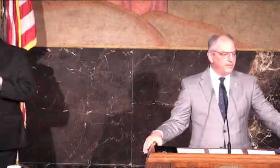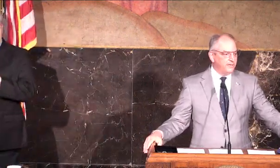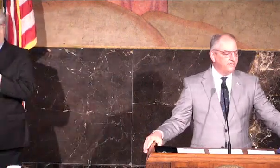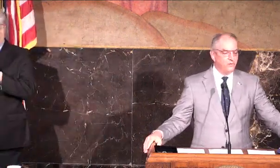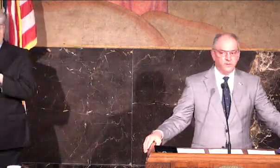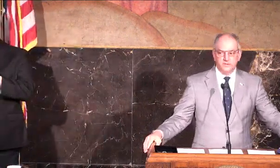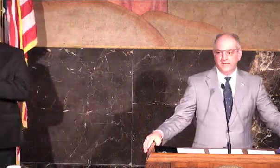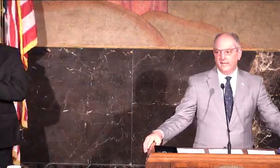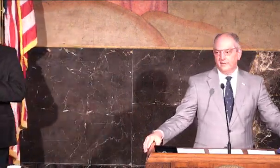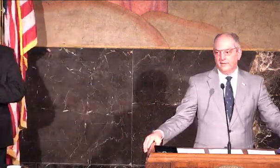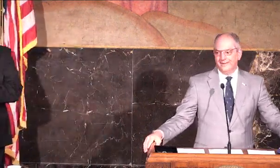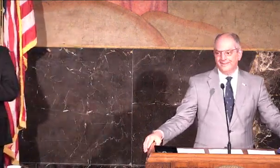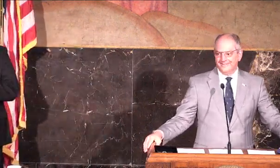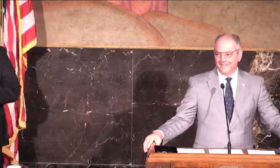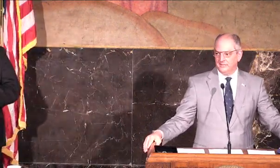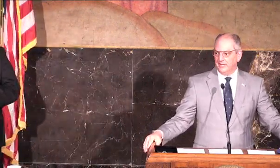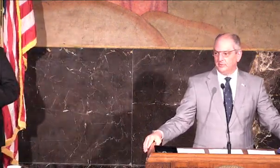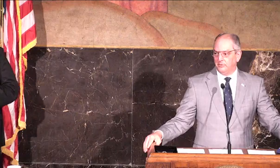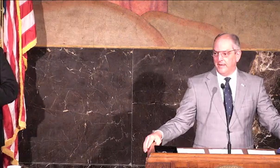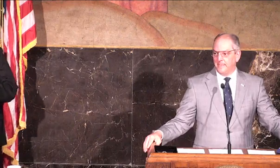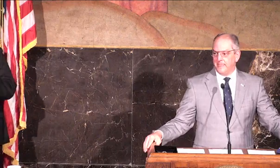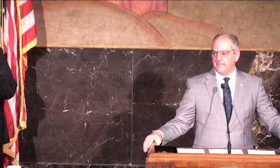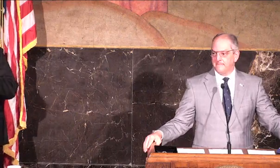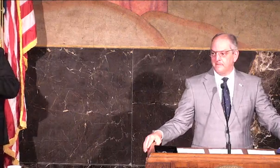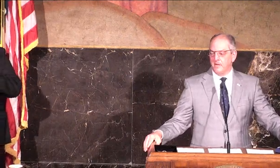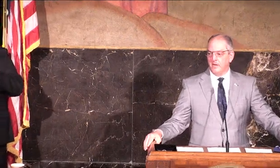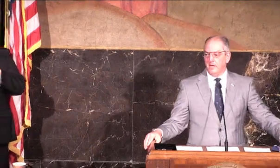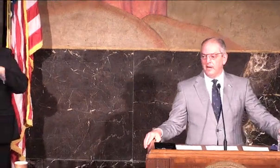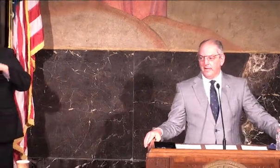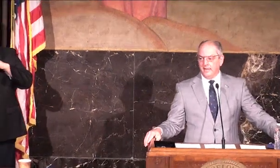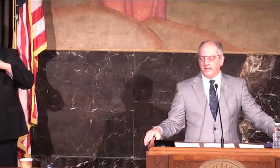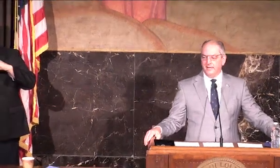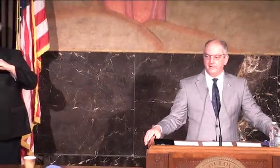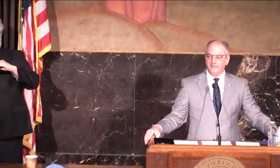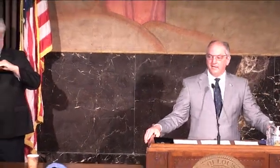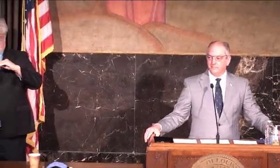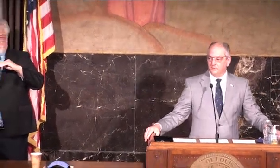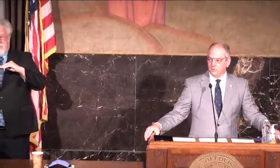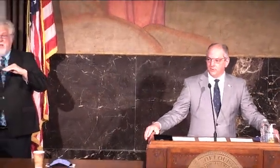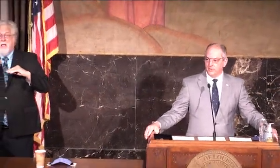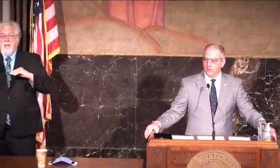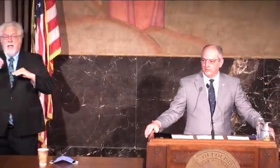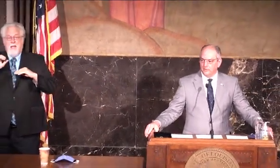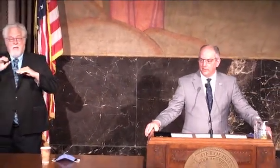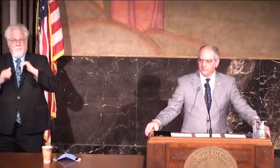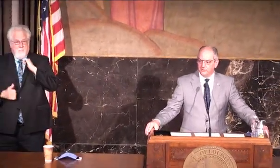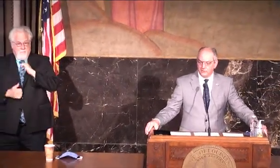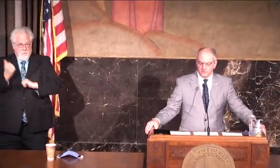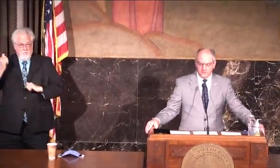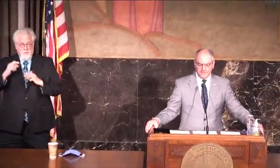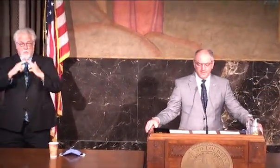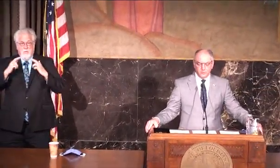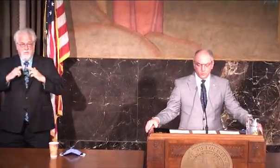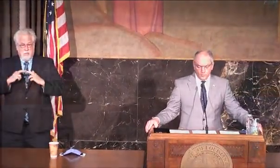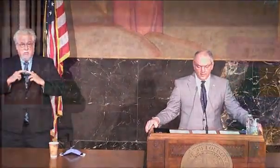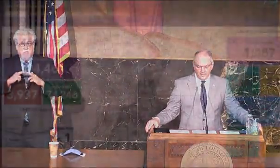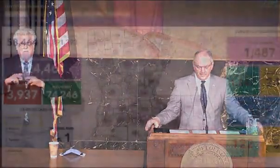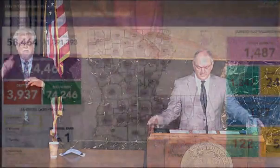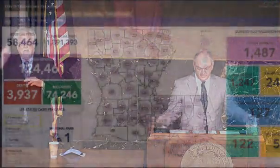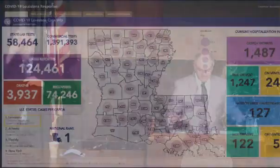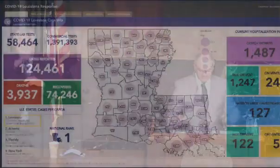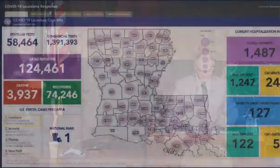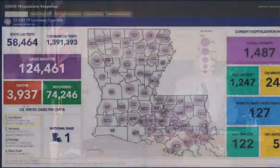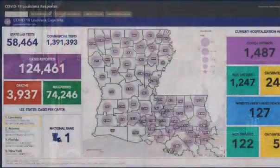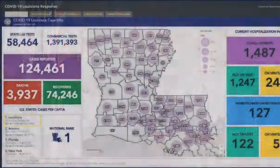positivity for the state exceeds 10%. And in the vast majority of regions across the state, it's well